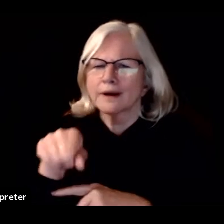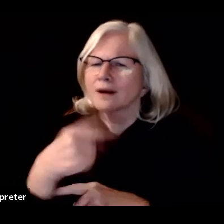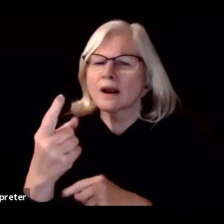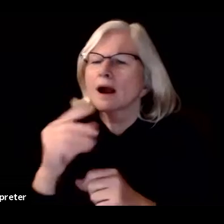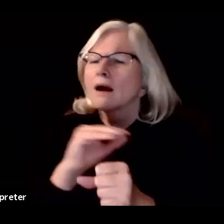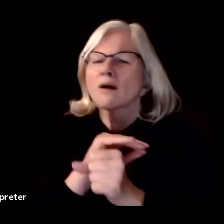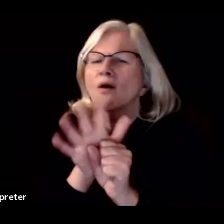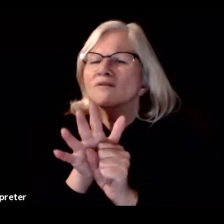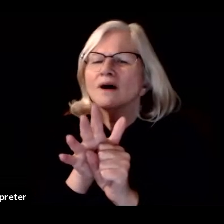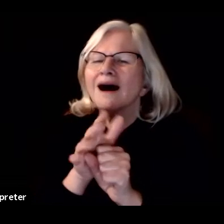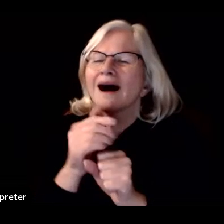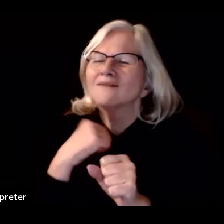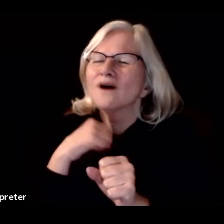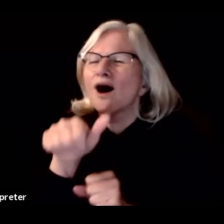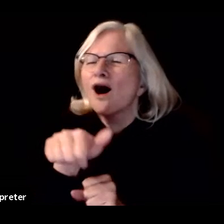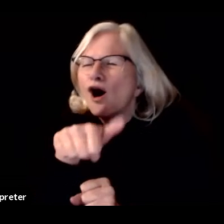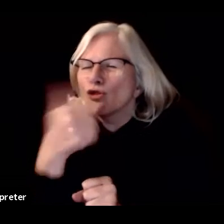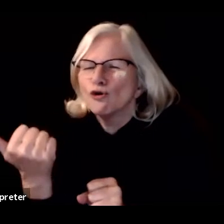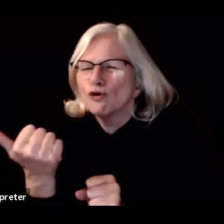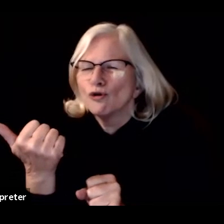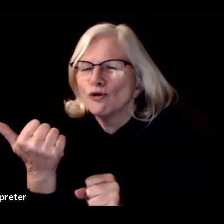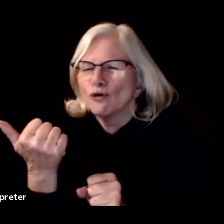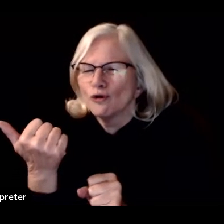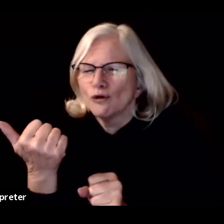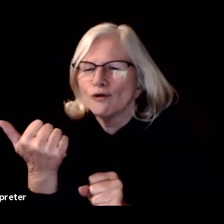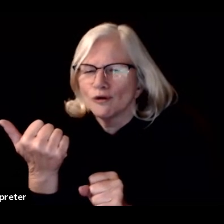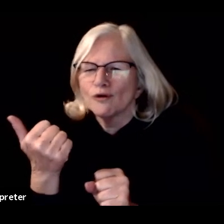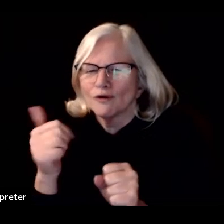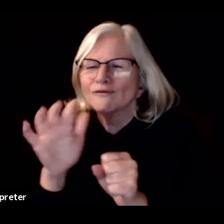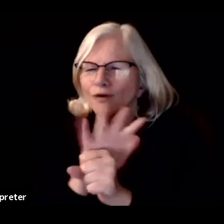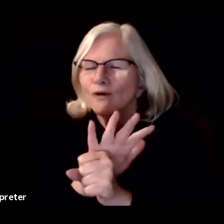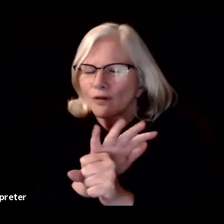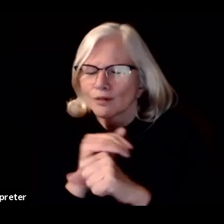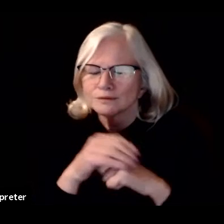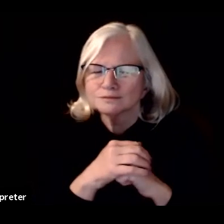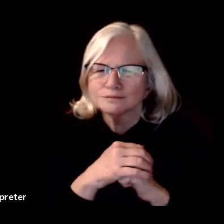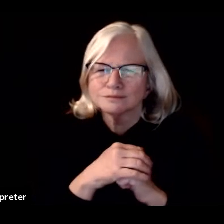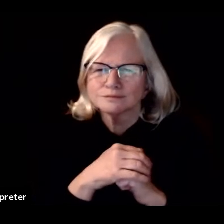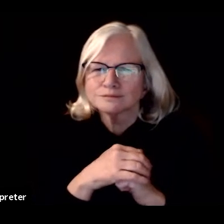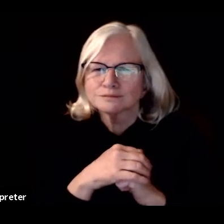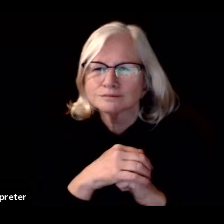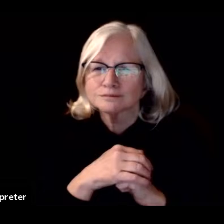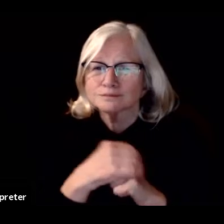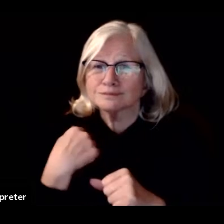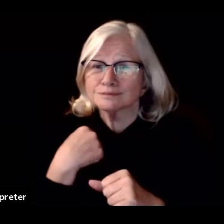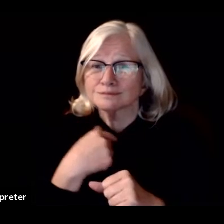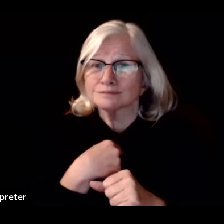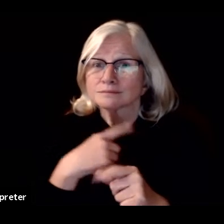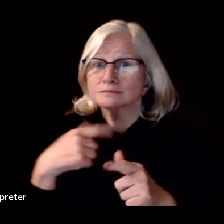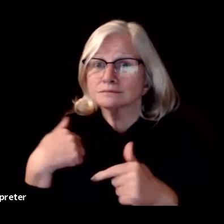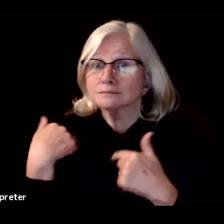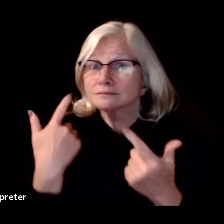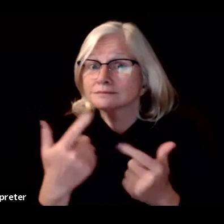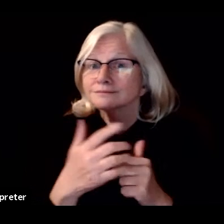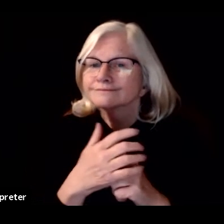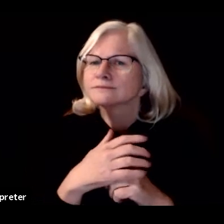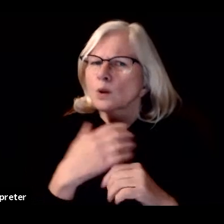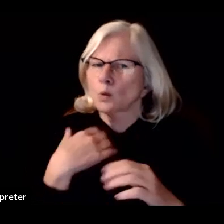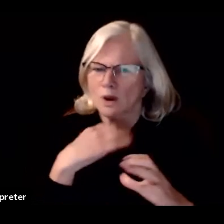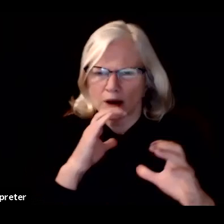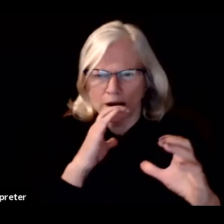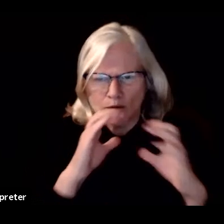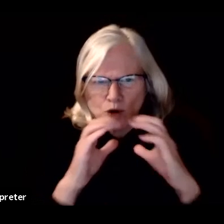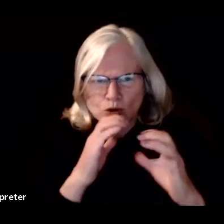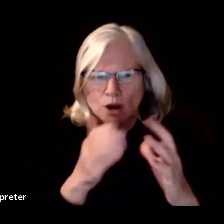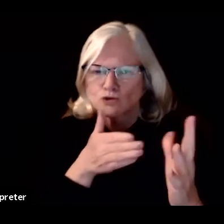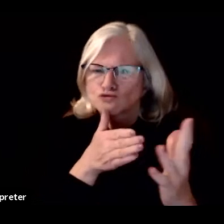coordination activity has been pretty successful to date. And we're increasing the frequency of these meetings and working to get even more real-time